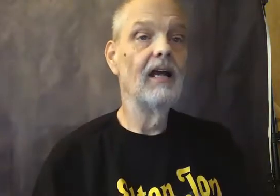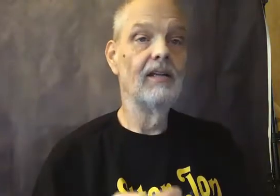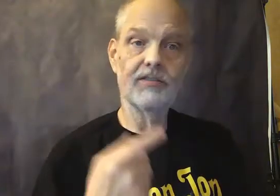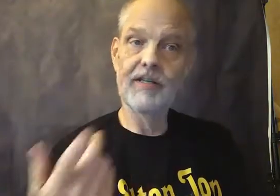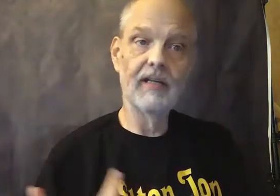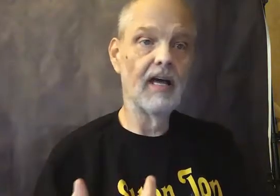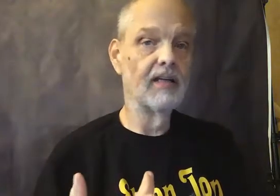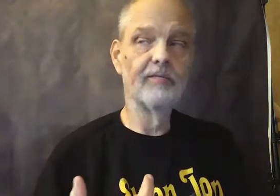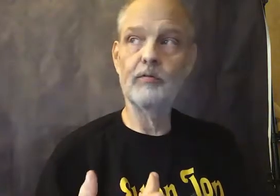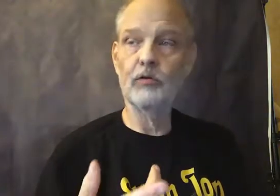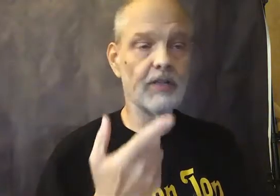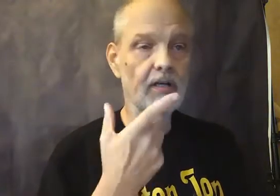You see that a lot. That people sign